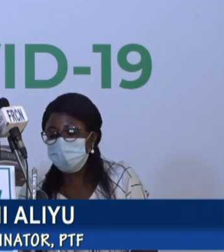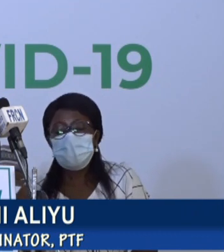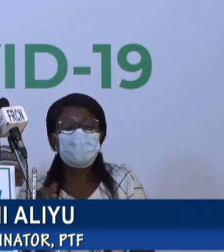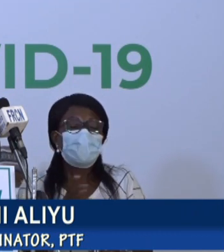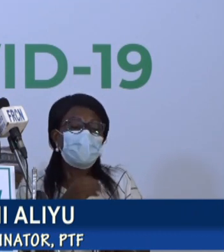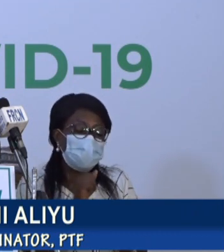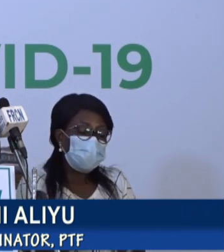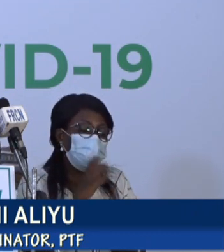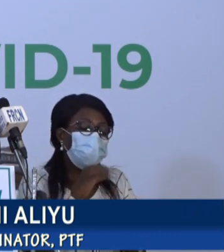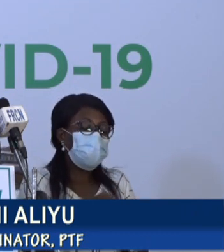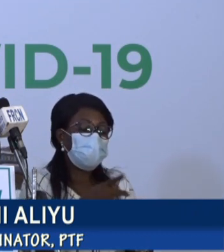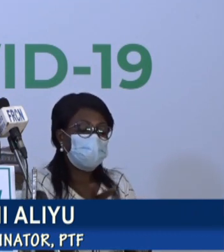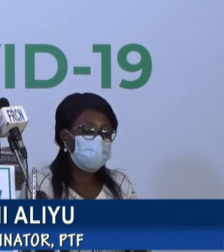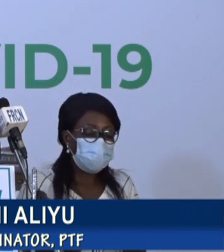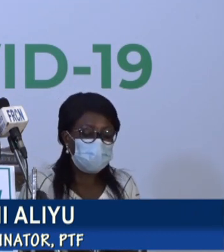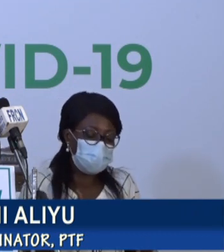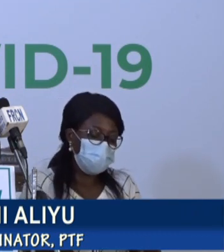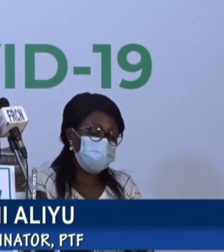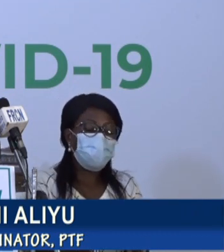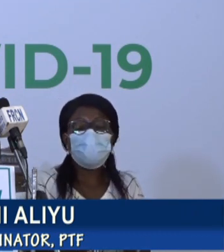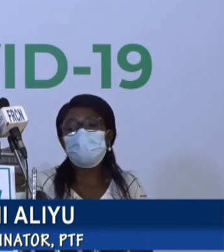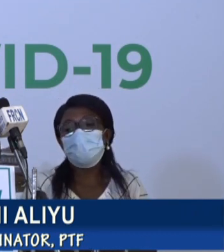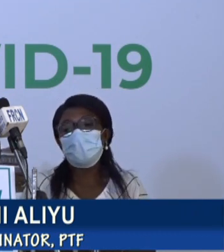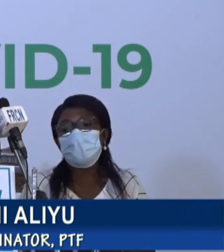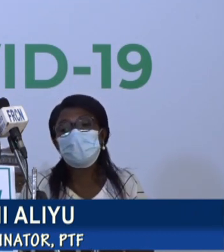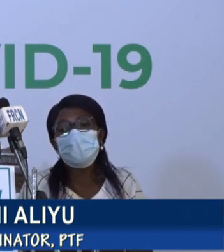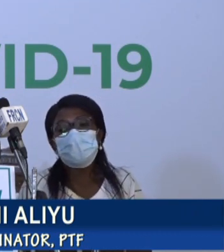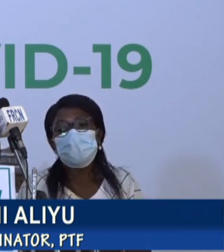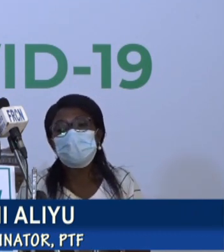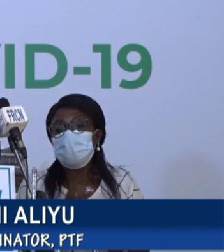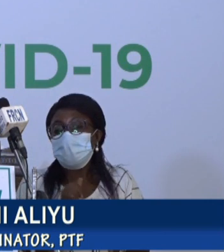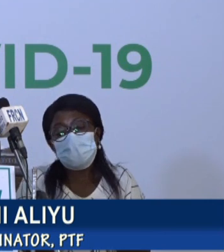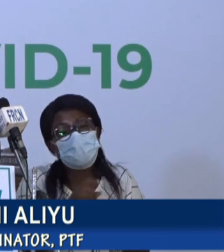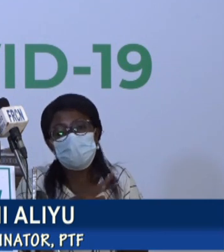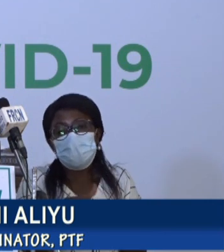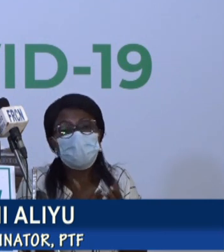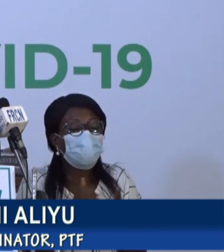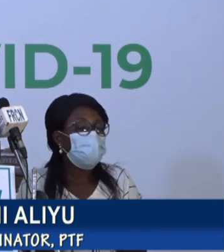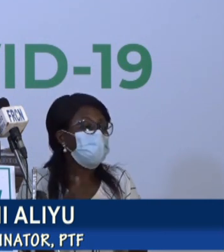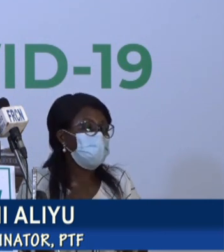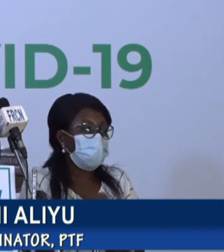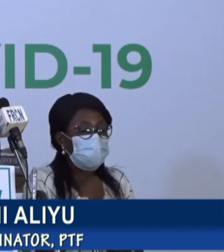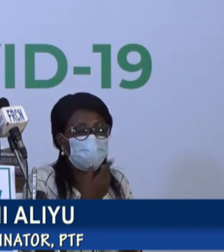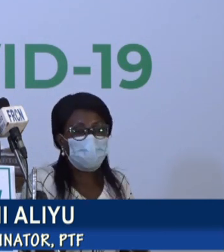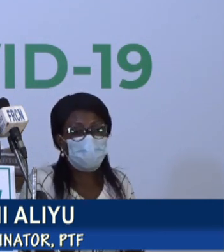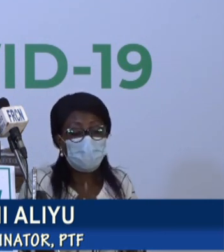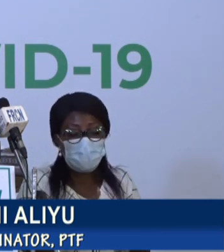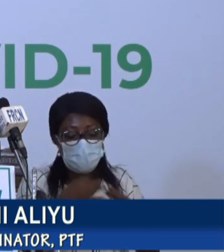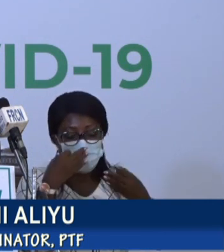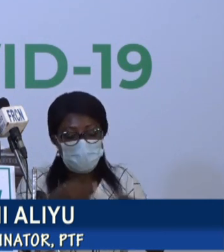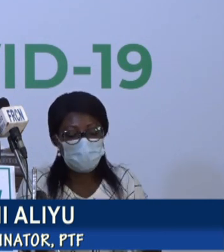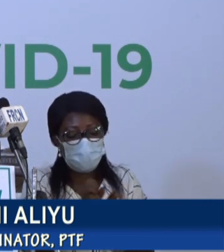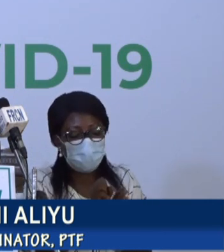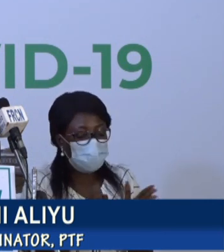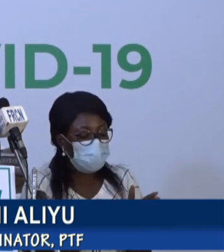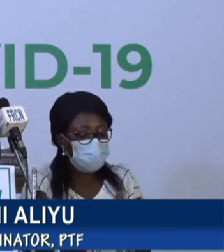things in a proper way. Here are the interventions that we expect, etc., and please follow them. But it's a decision of state